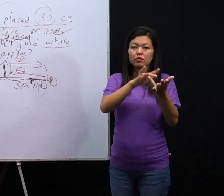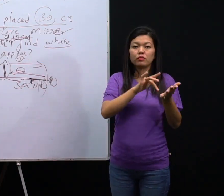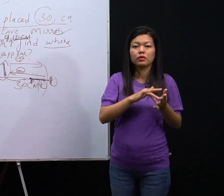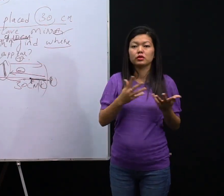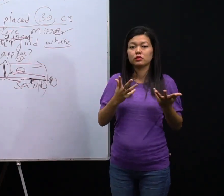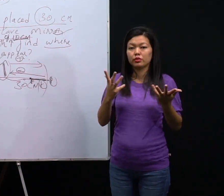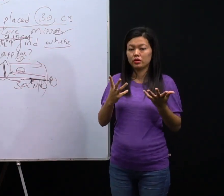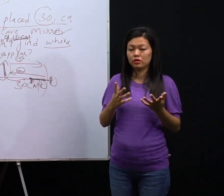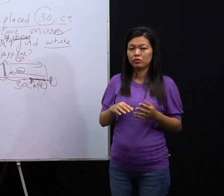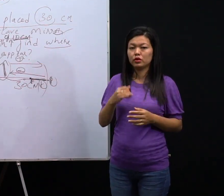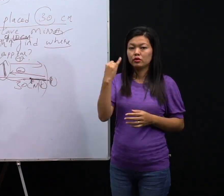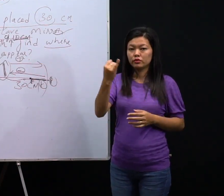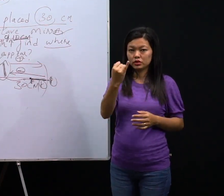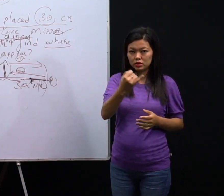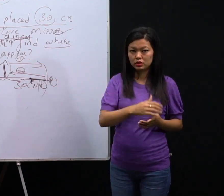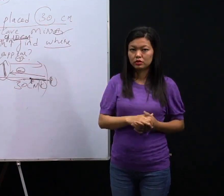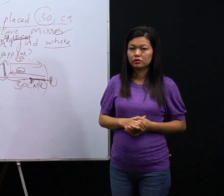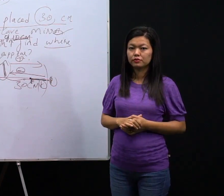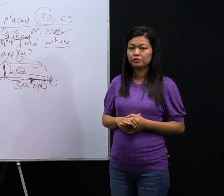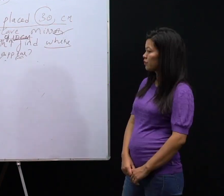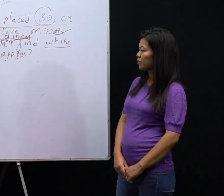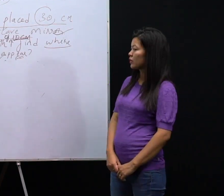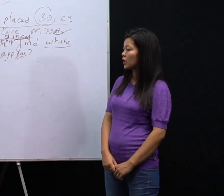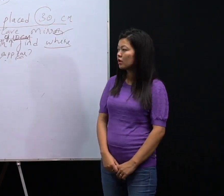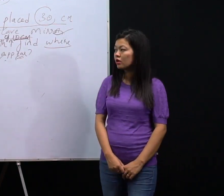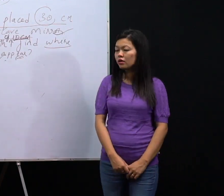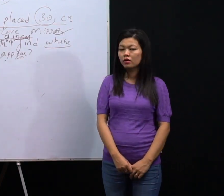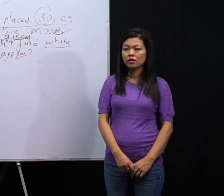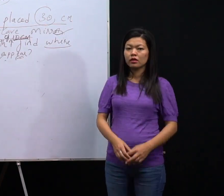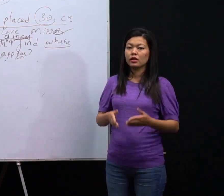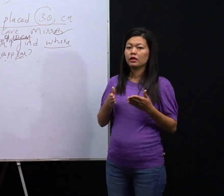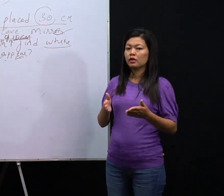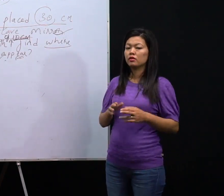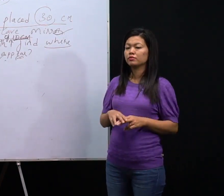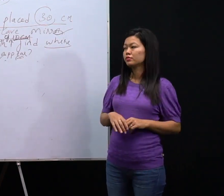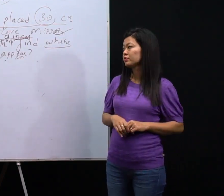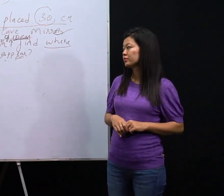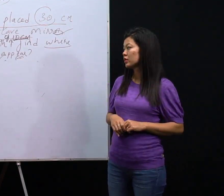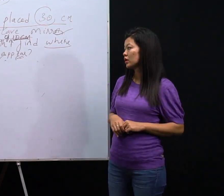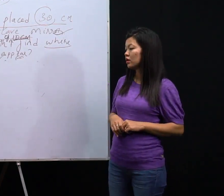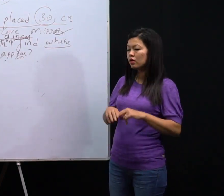image distance as well as we'll know the position. Okay, so students, now